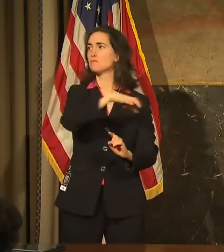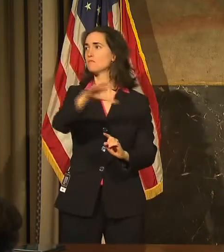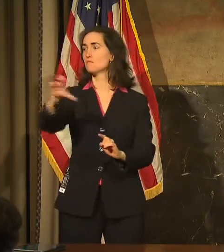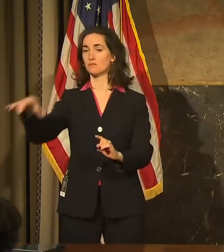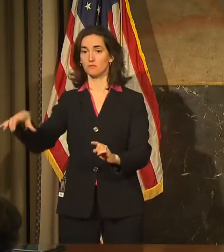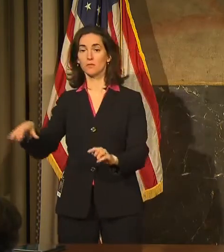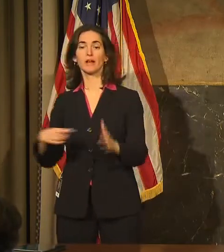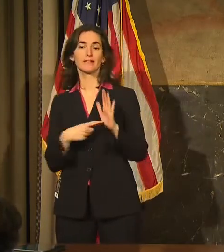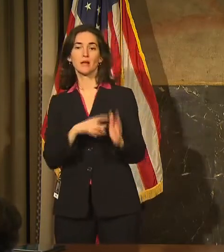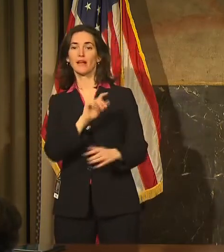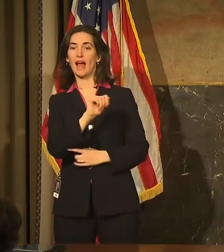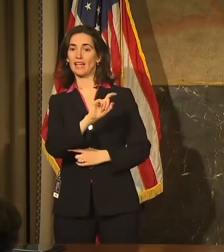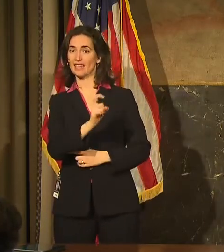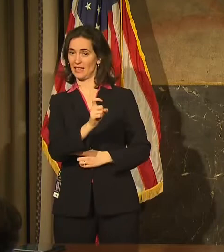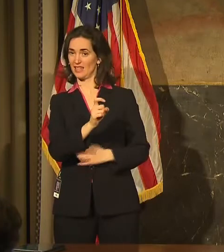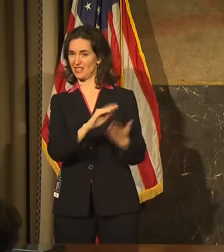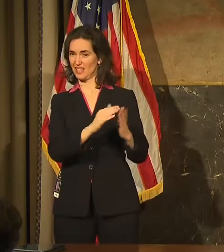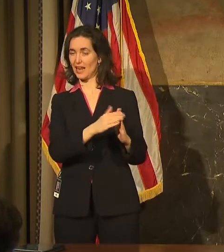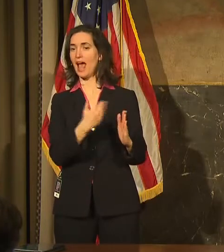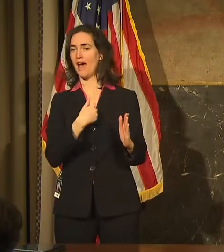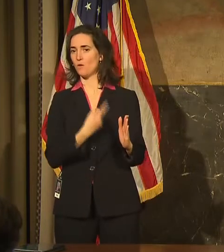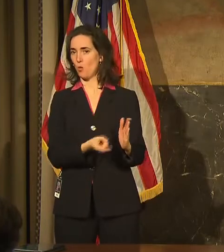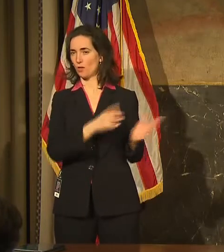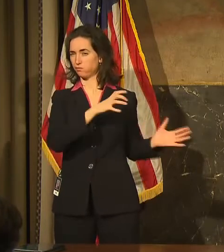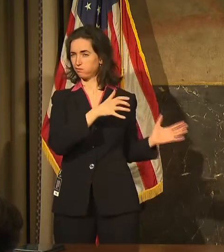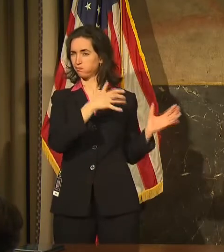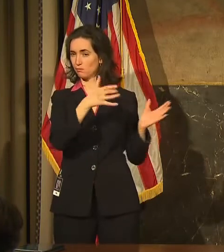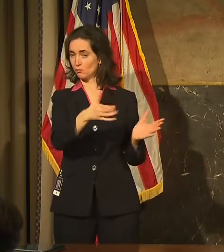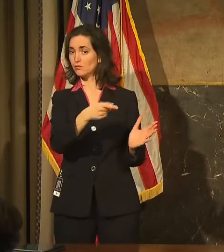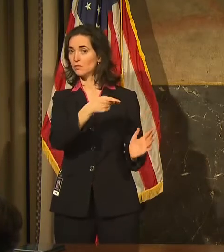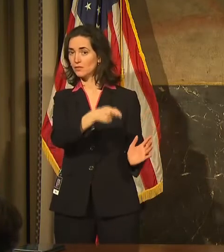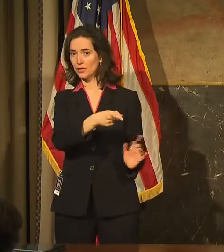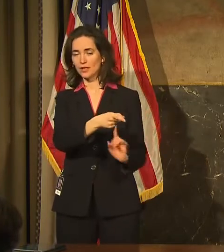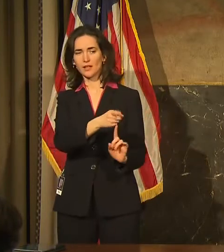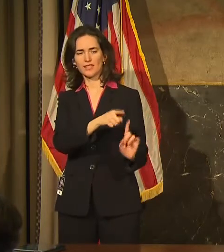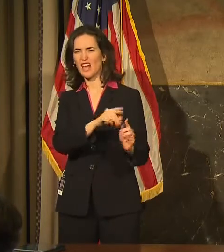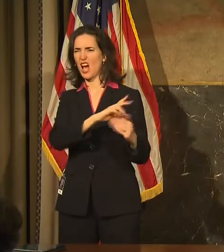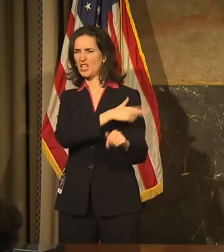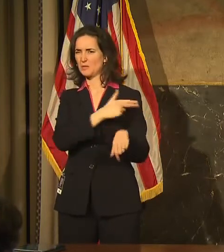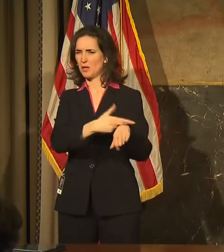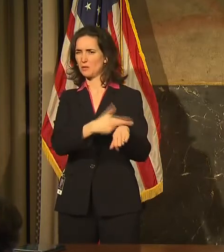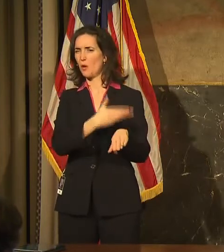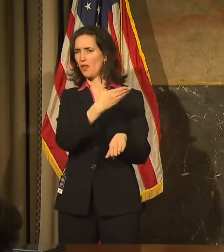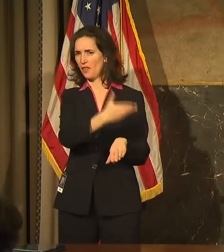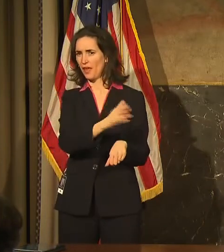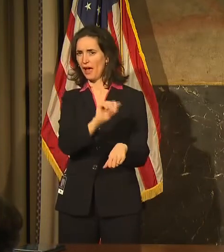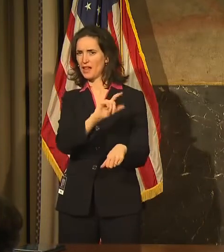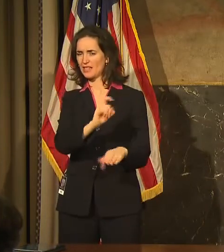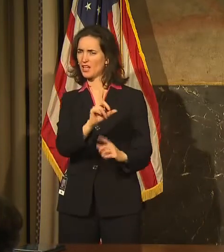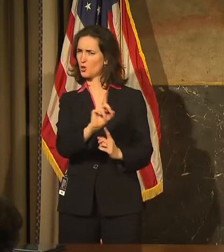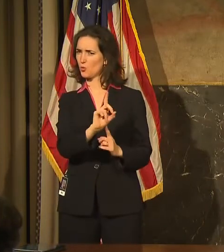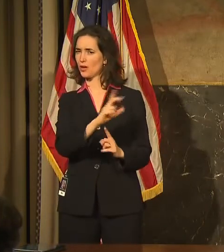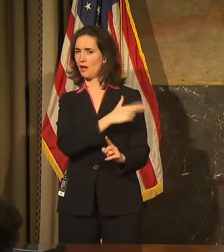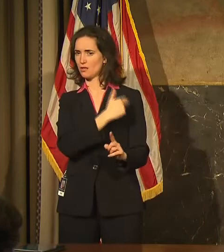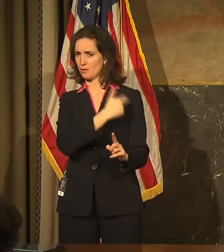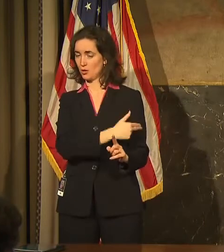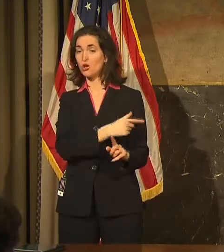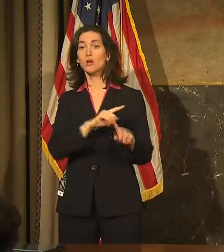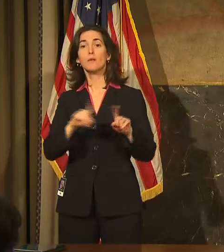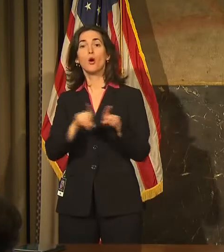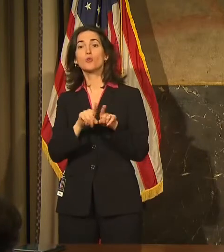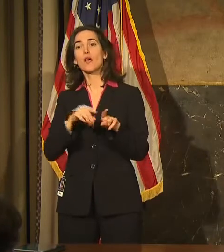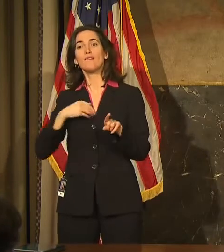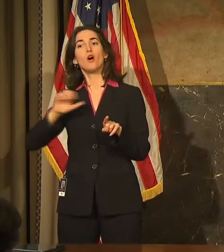in Alexandria right now at the Caprini Hospital. But we also have several that are headed